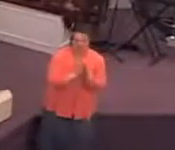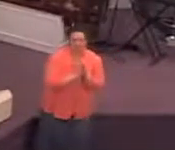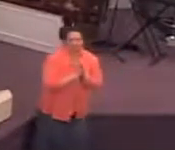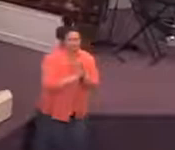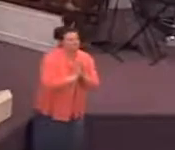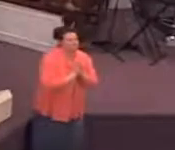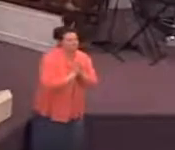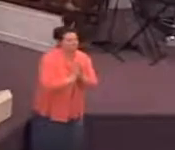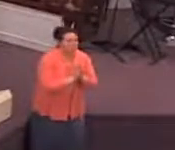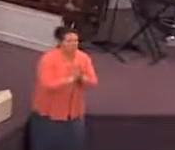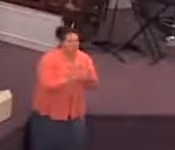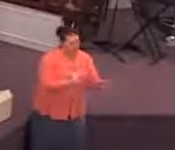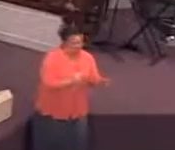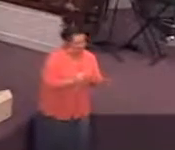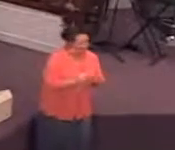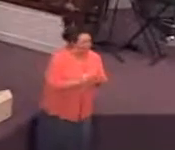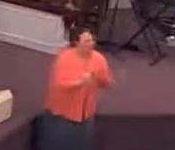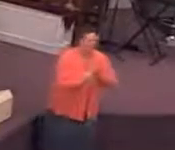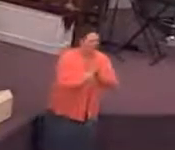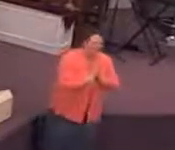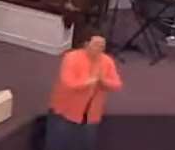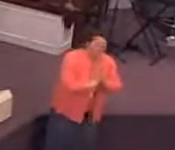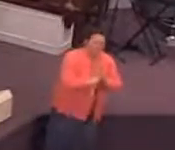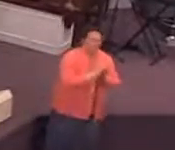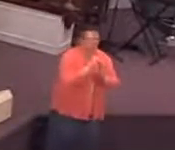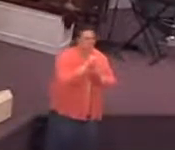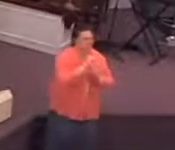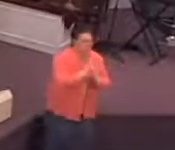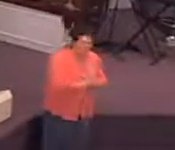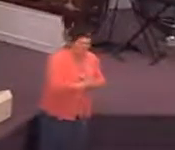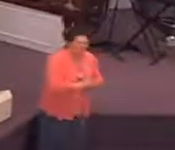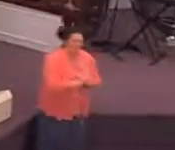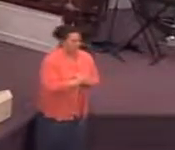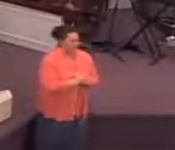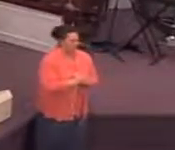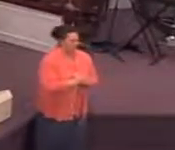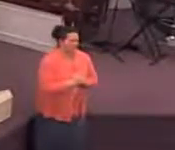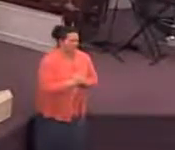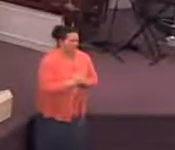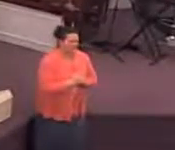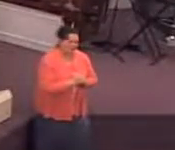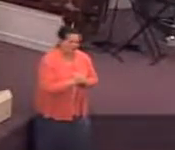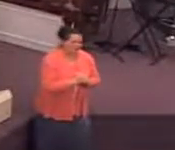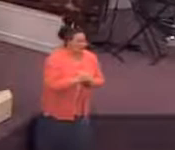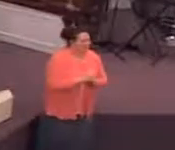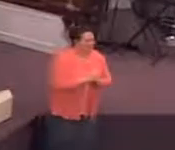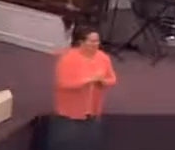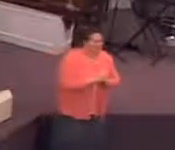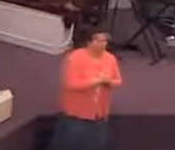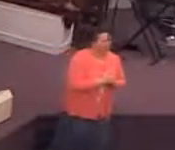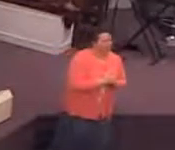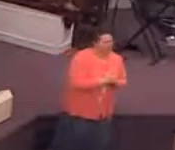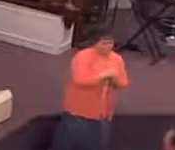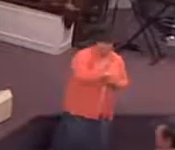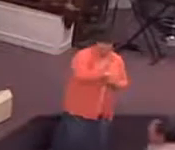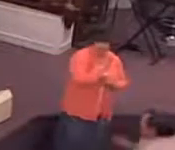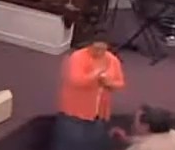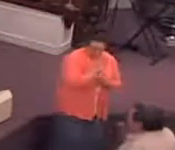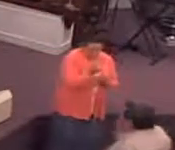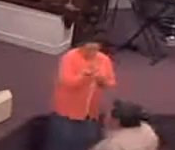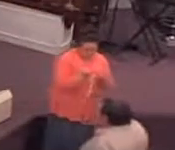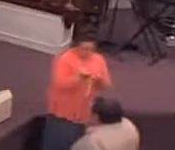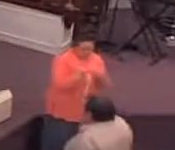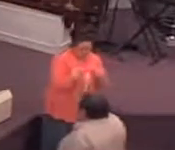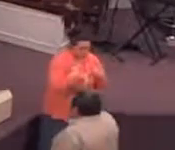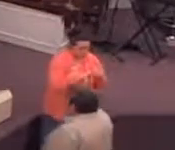tonight, but really an earnest prayer. The effectual fervent prayer of a righteous man availeth much. And I believe that God wants us to have some holy